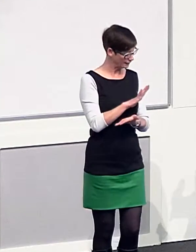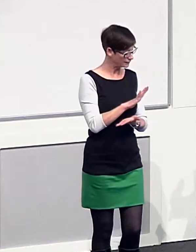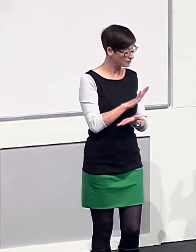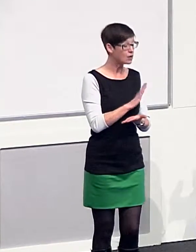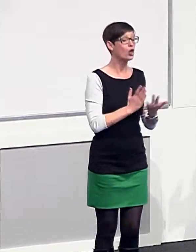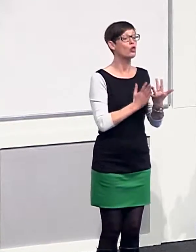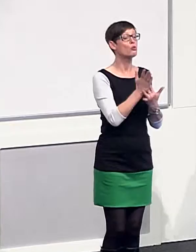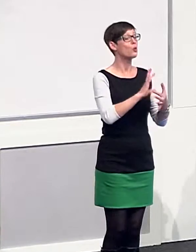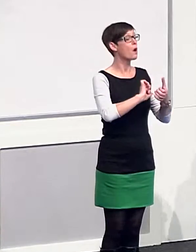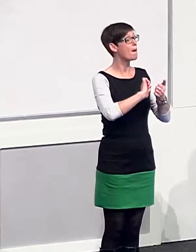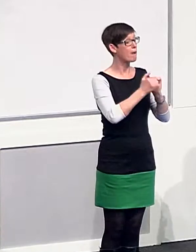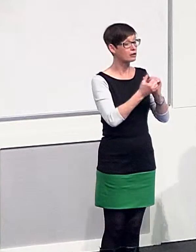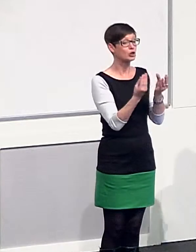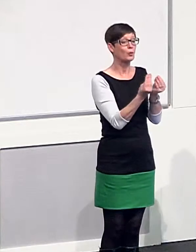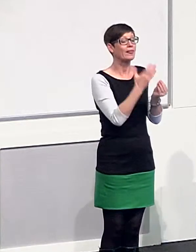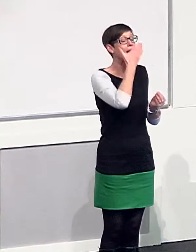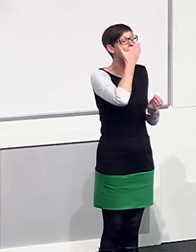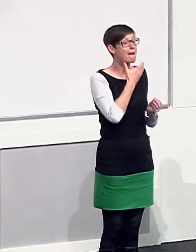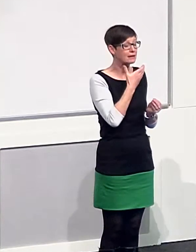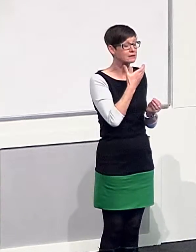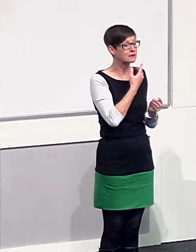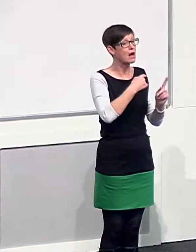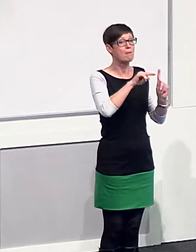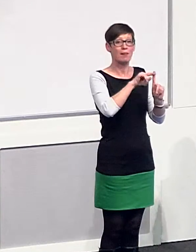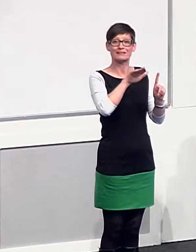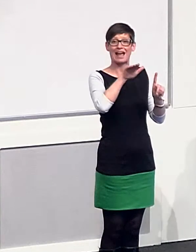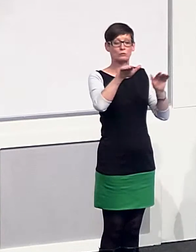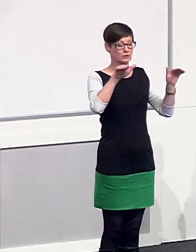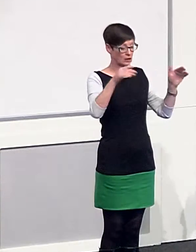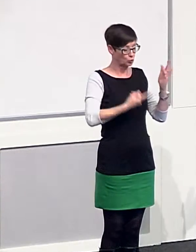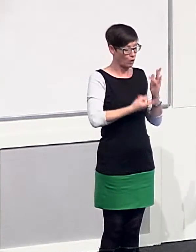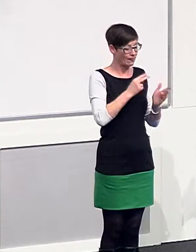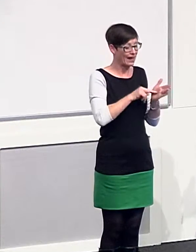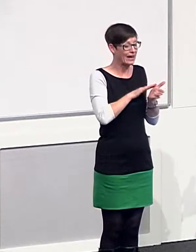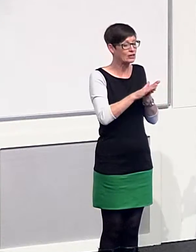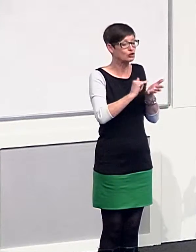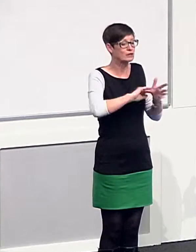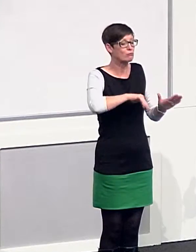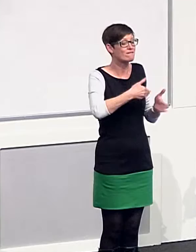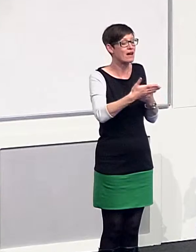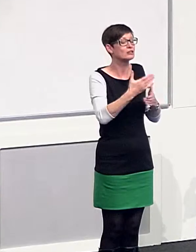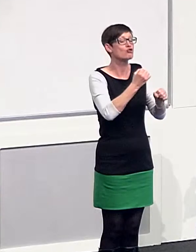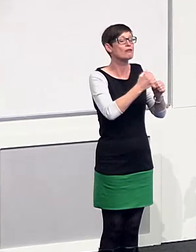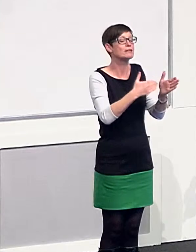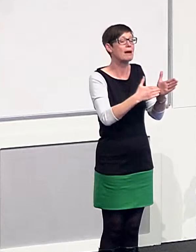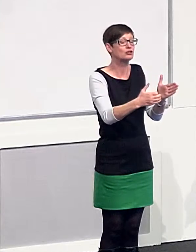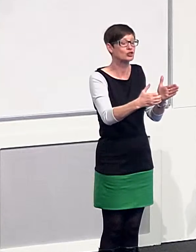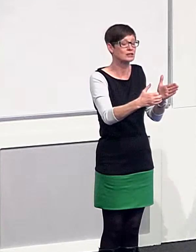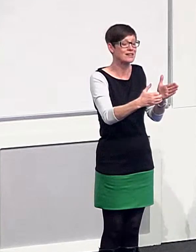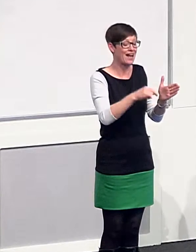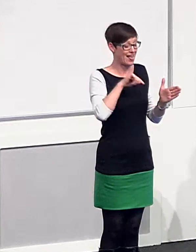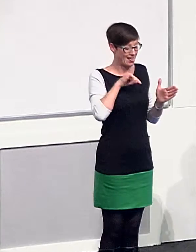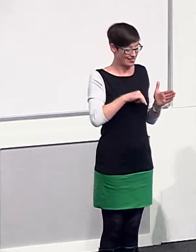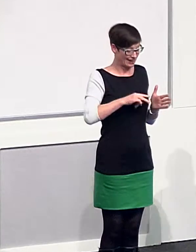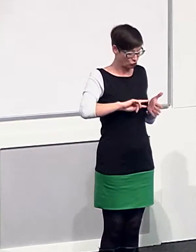through partnership within MAHSC and outside to other NHS providers in Greater Manchester, this reorganisation